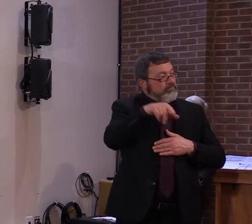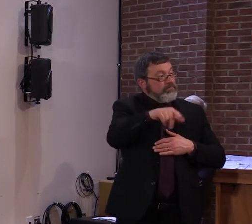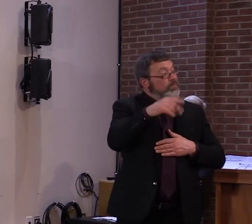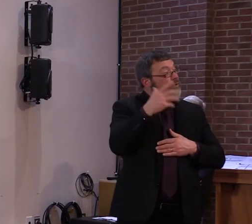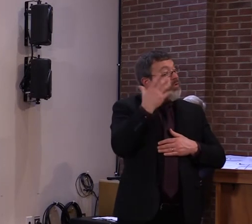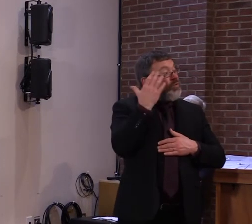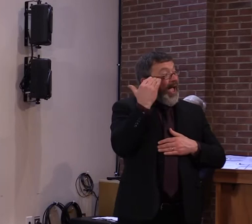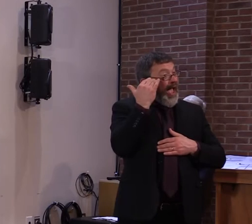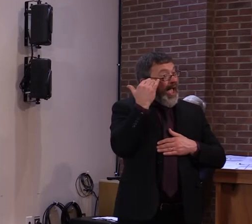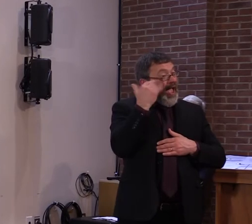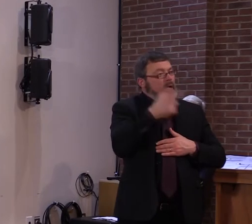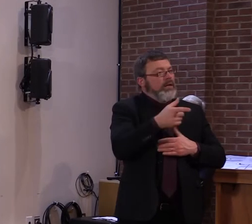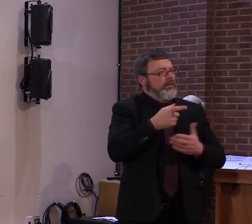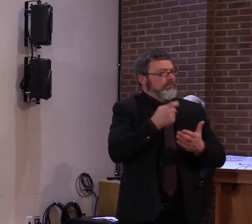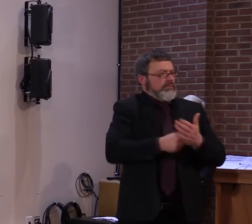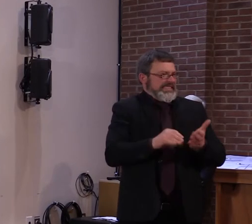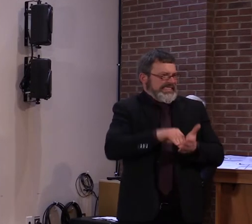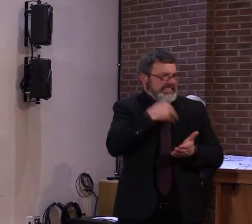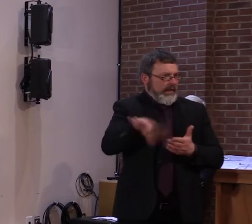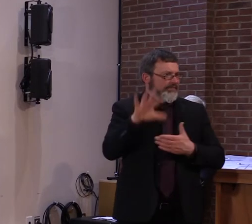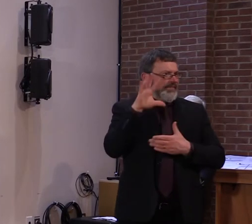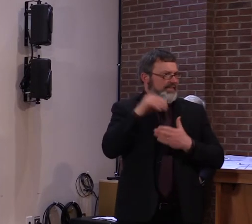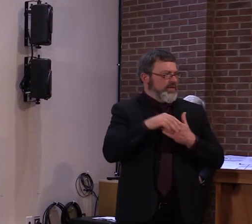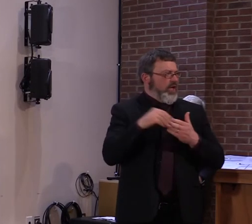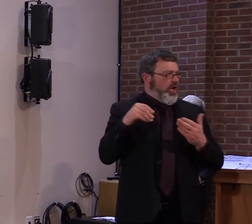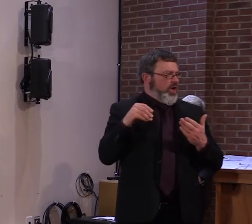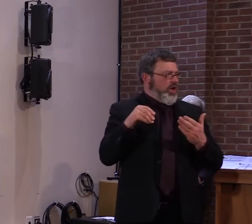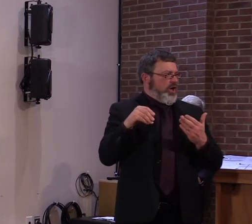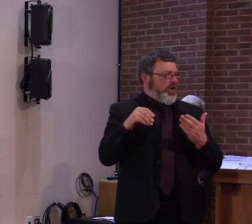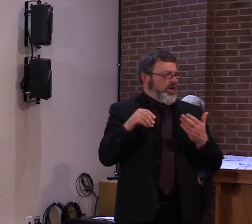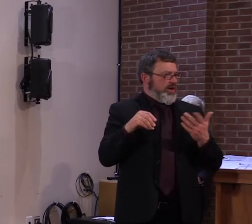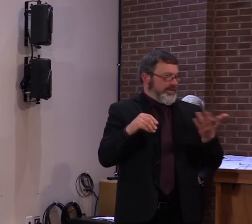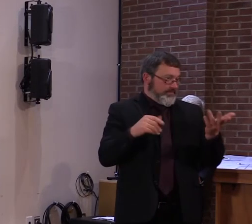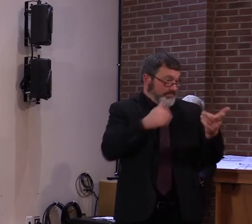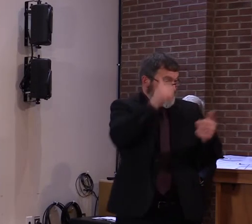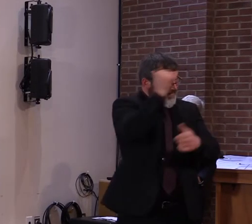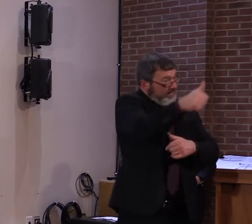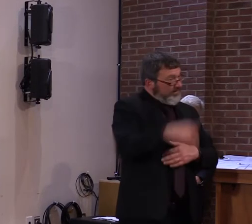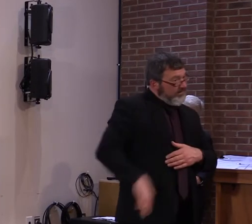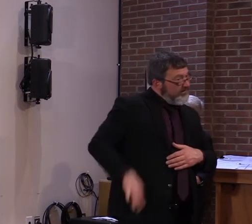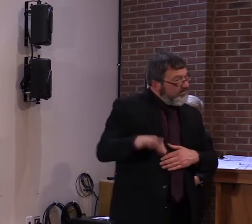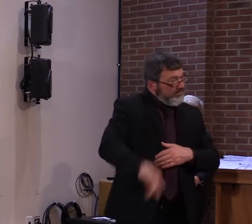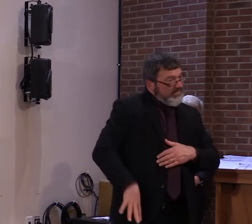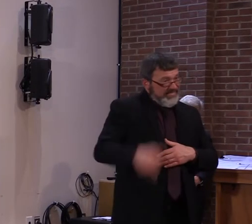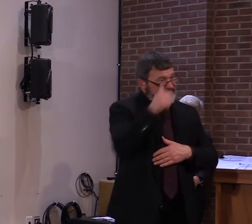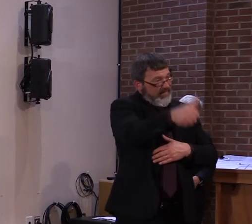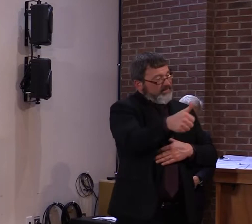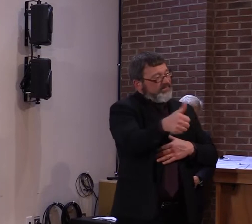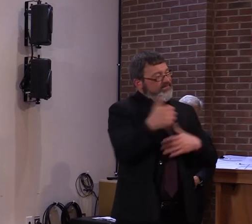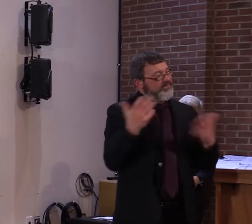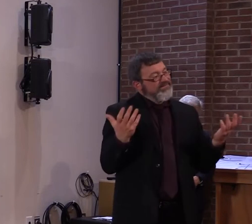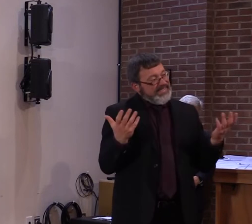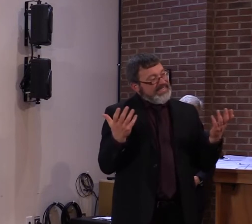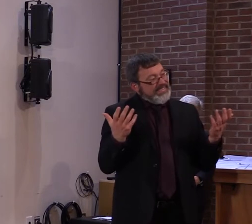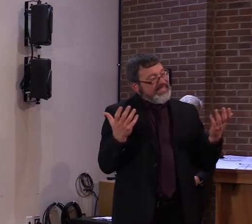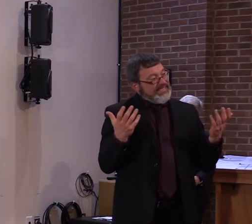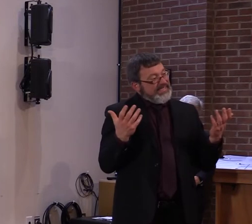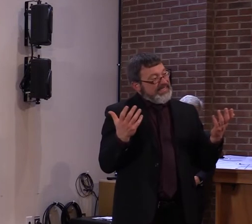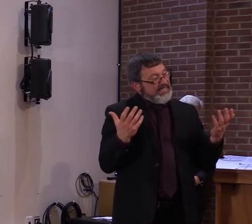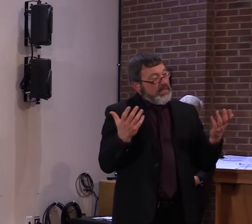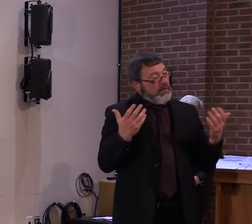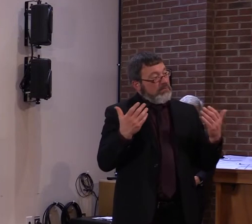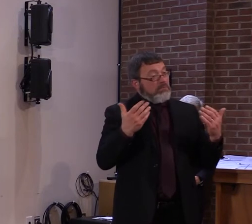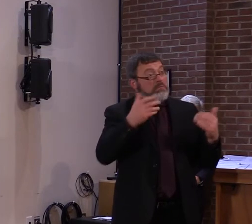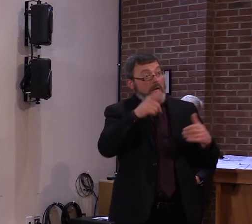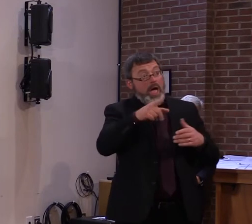for the individual to purchase what they needed to do it. But they would have a result very, very quickly.